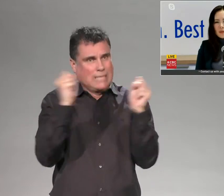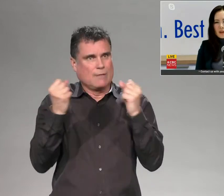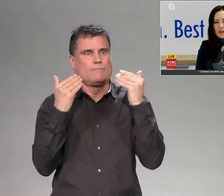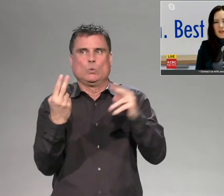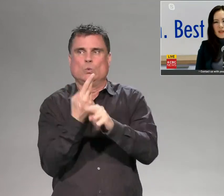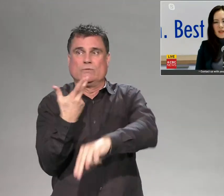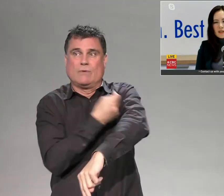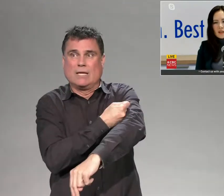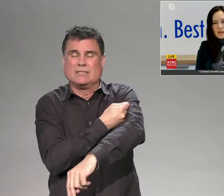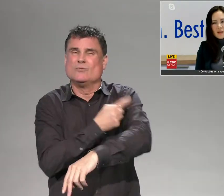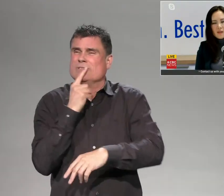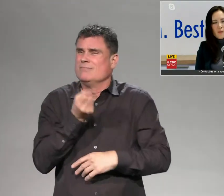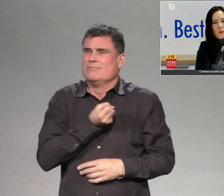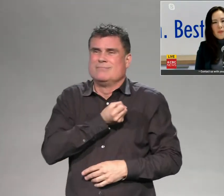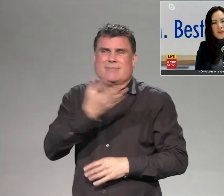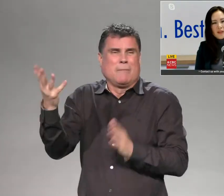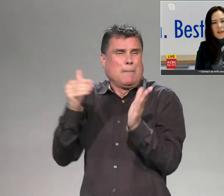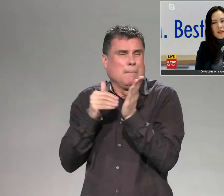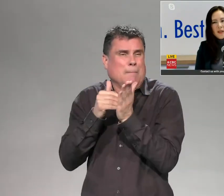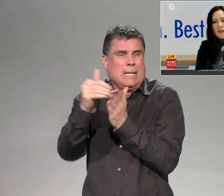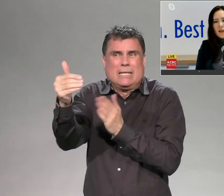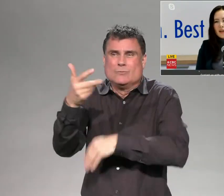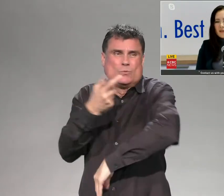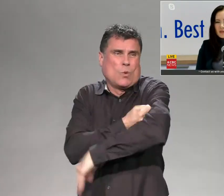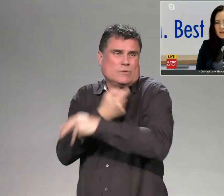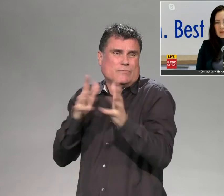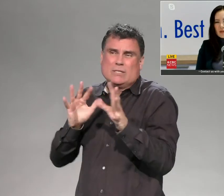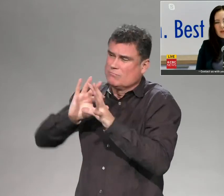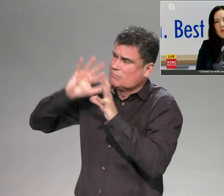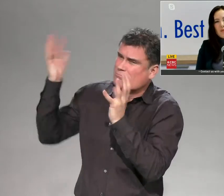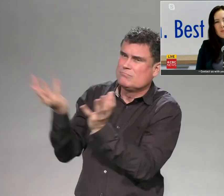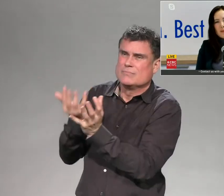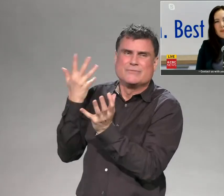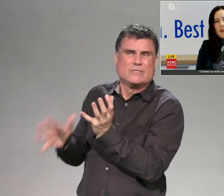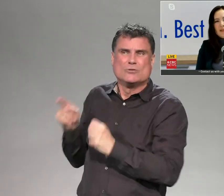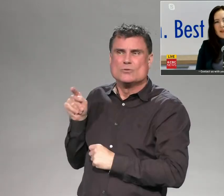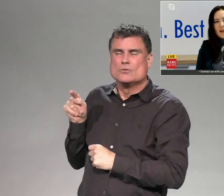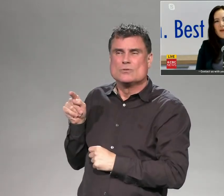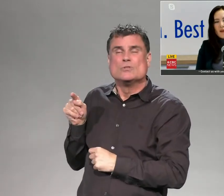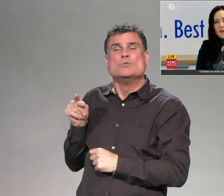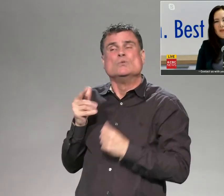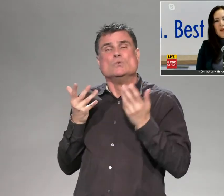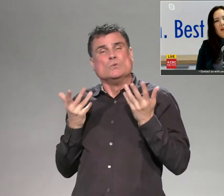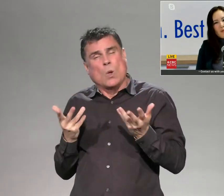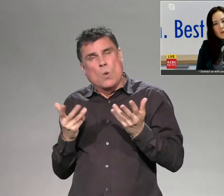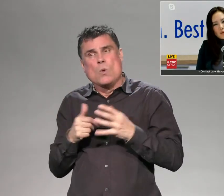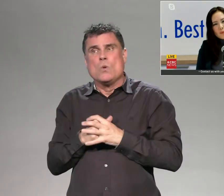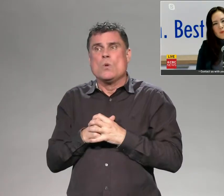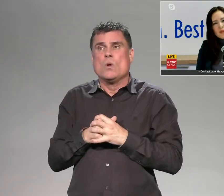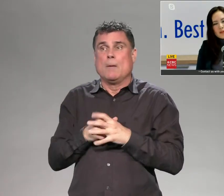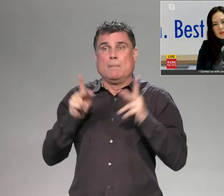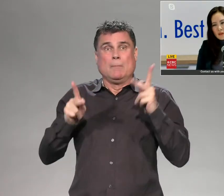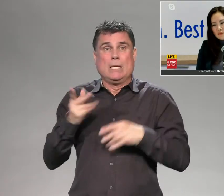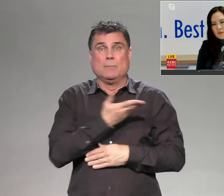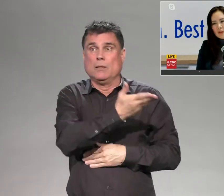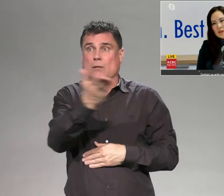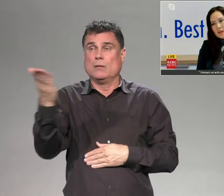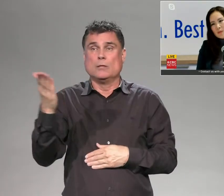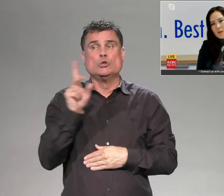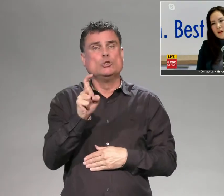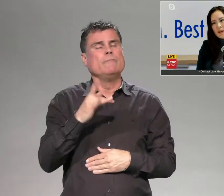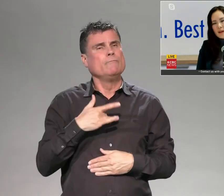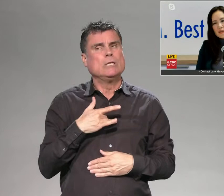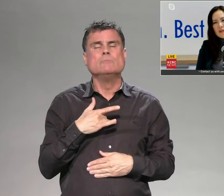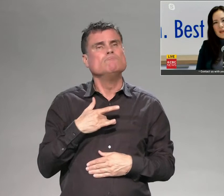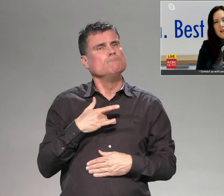of consent, in informed consent, you would be basing that on known process of rigor,